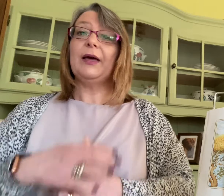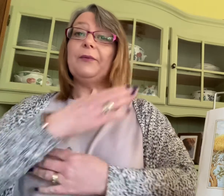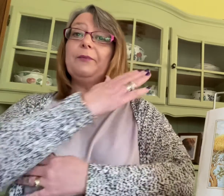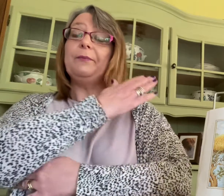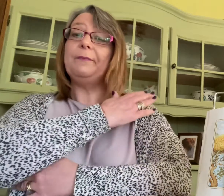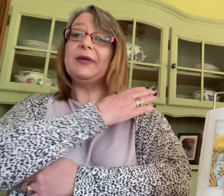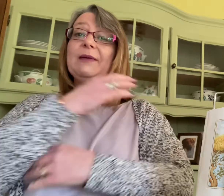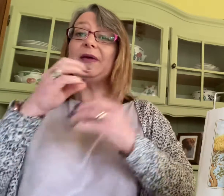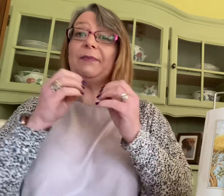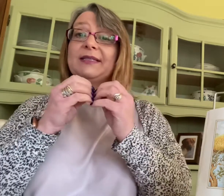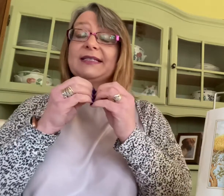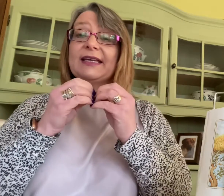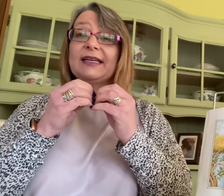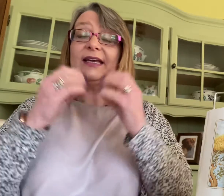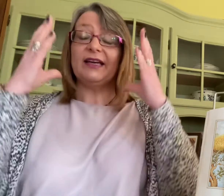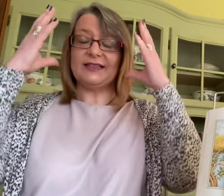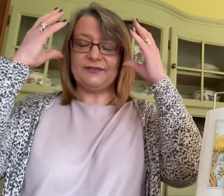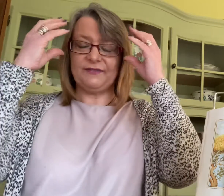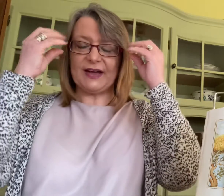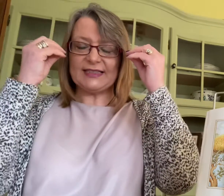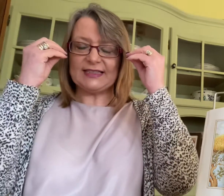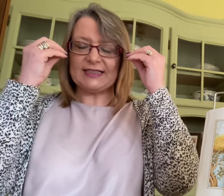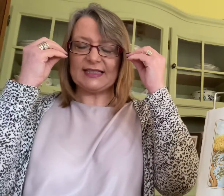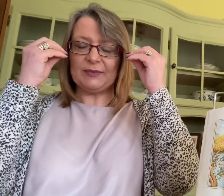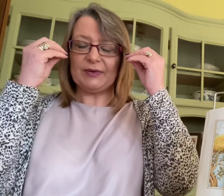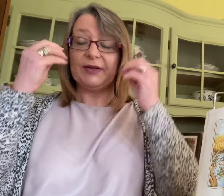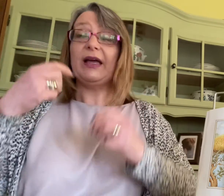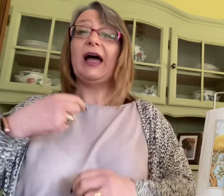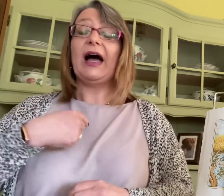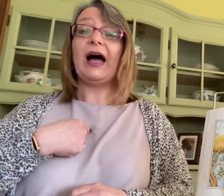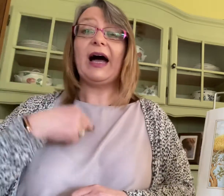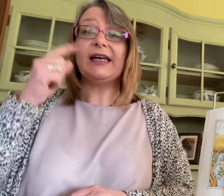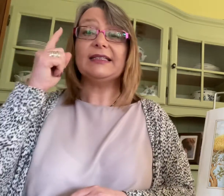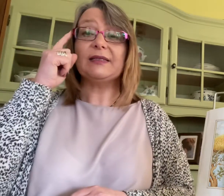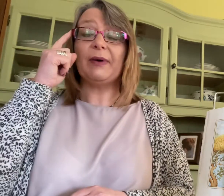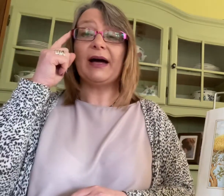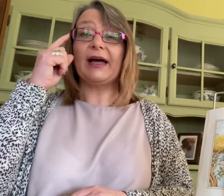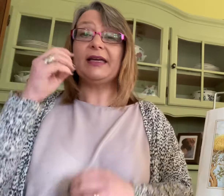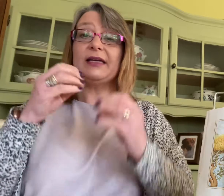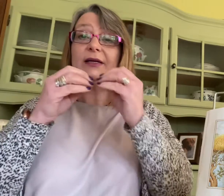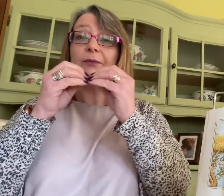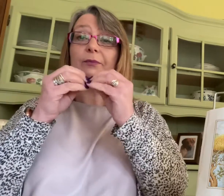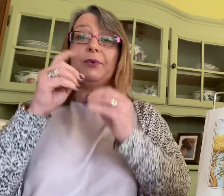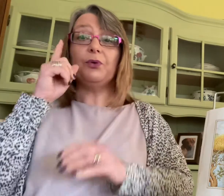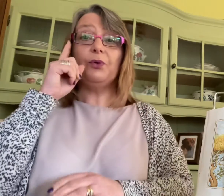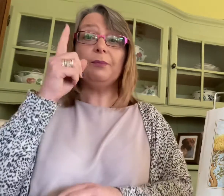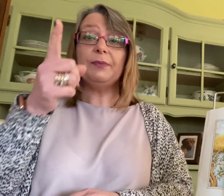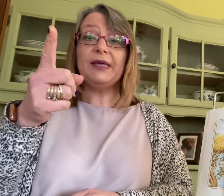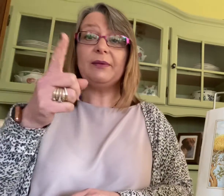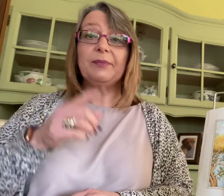Baby Bunting is fast asleep. I spy Bo Peep.